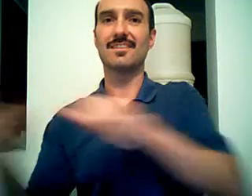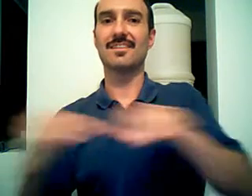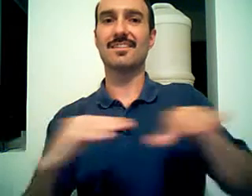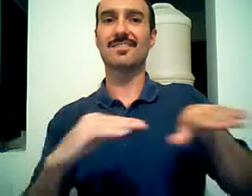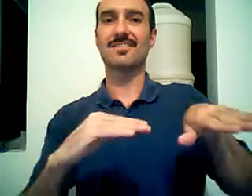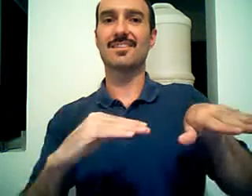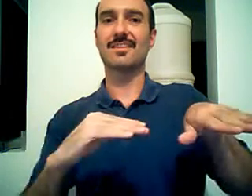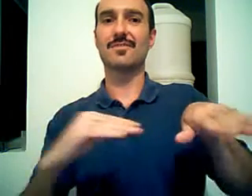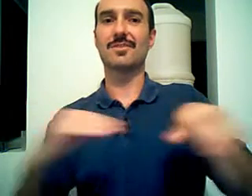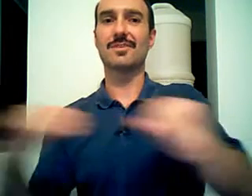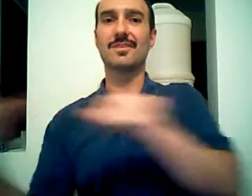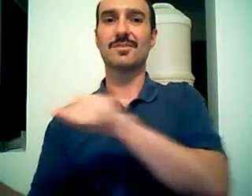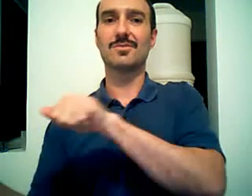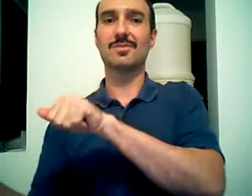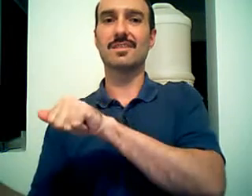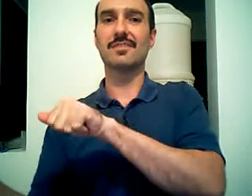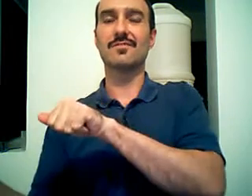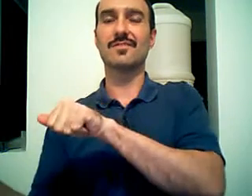this is the sign for to leave.